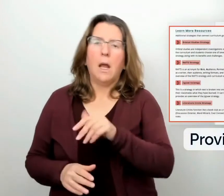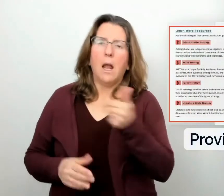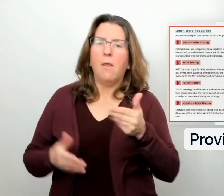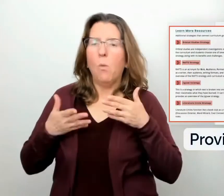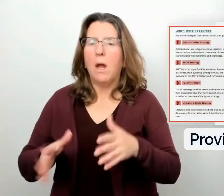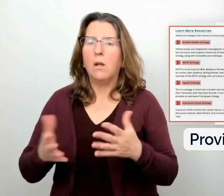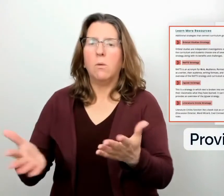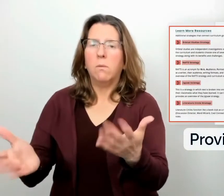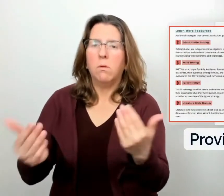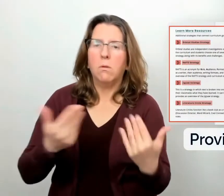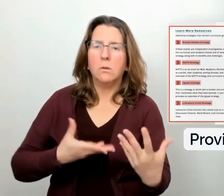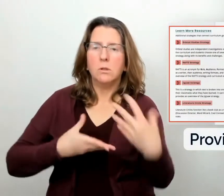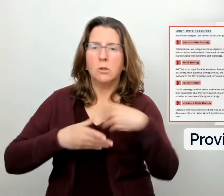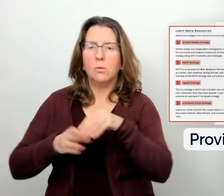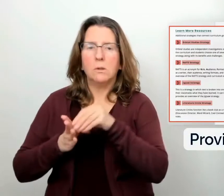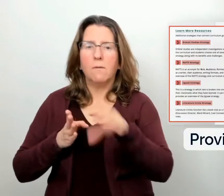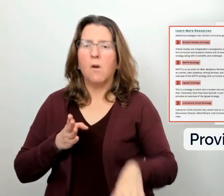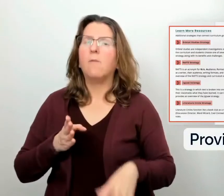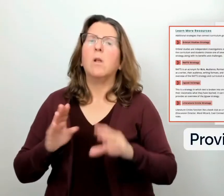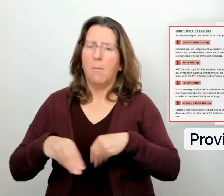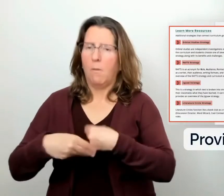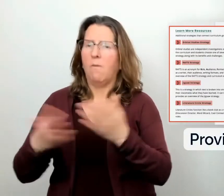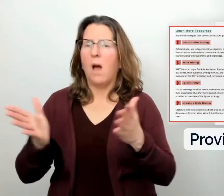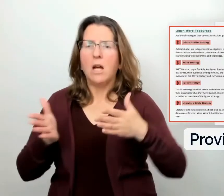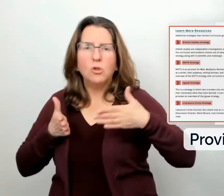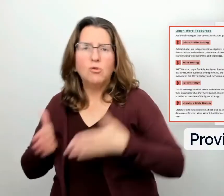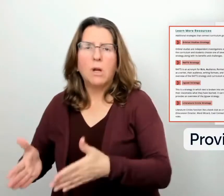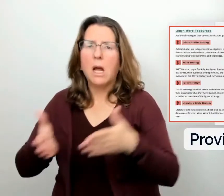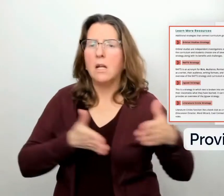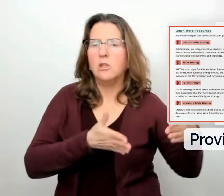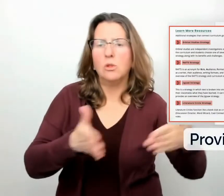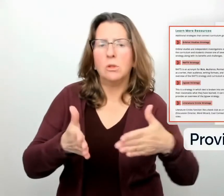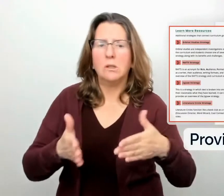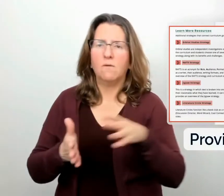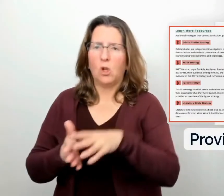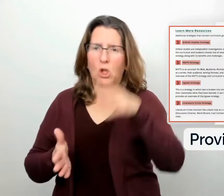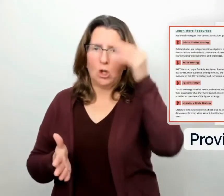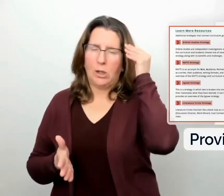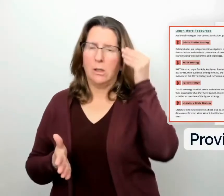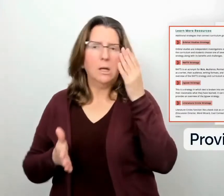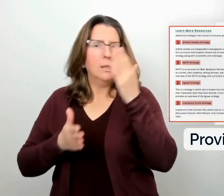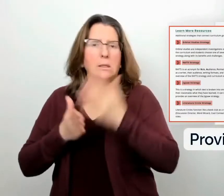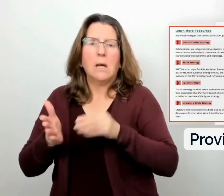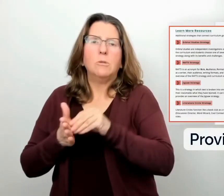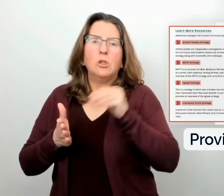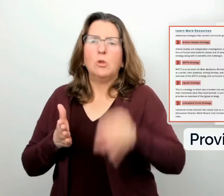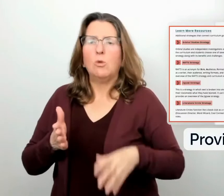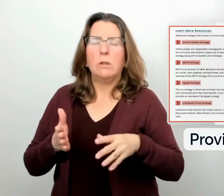An additional approach to encourage engagement is to provide students with strategies for learning. Remember,